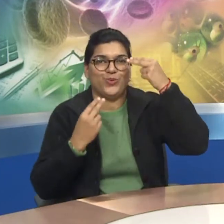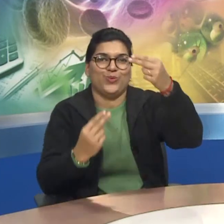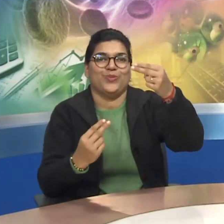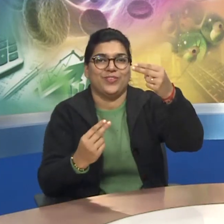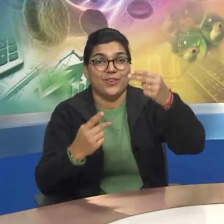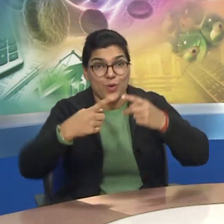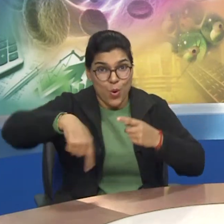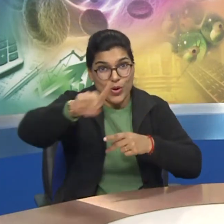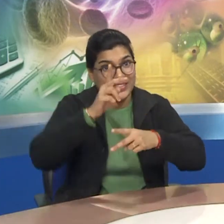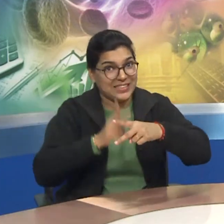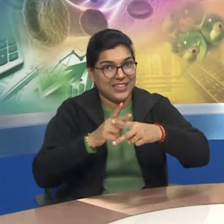Let us read it.